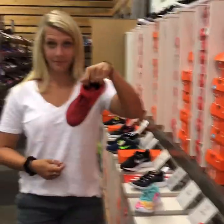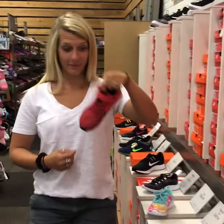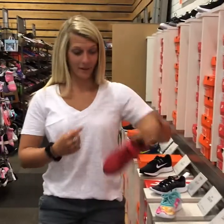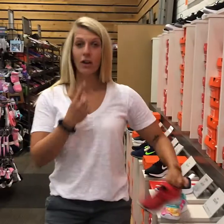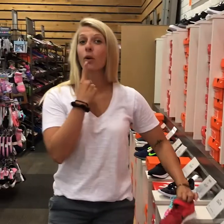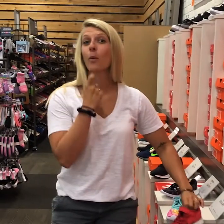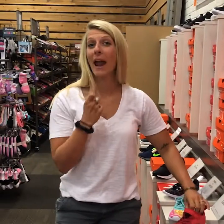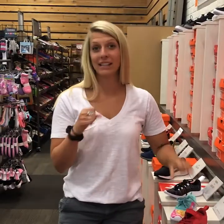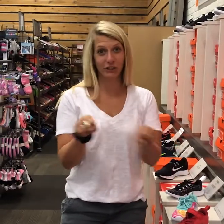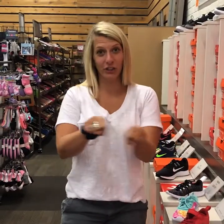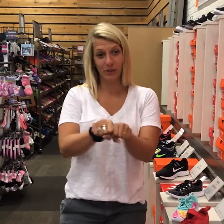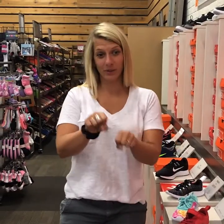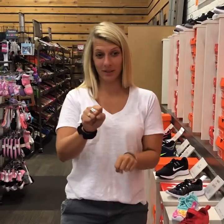Green and shoes.